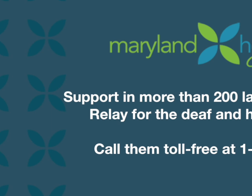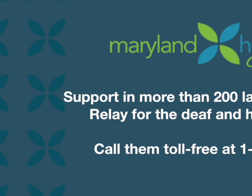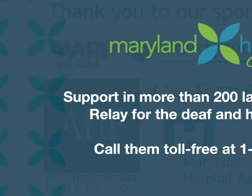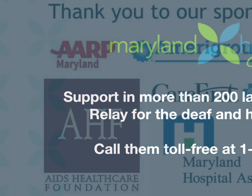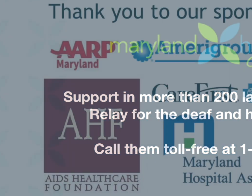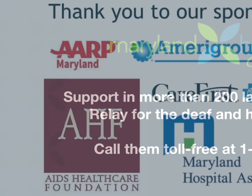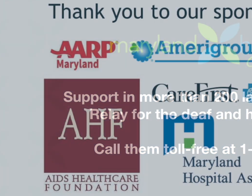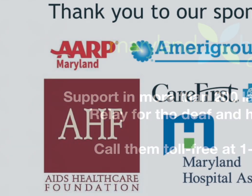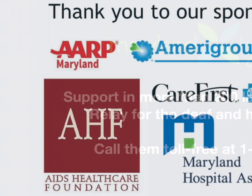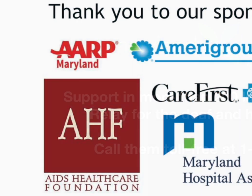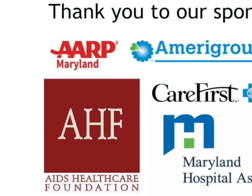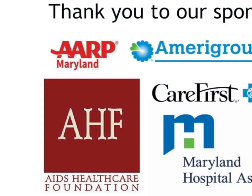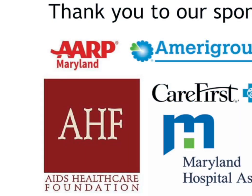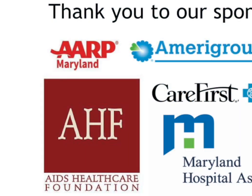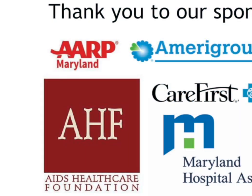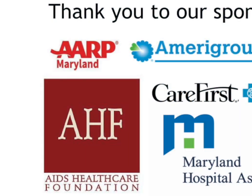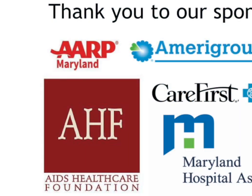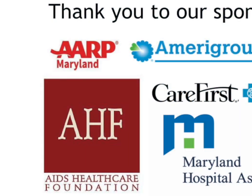1-855-642-8572.